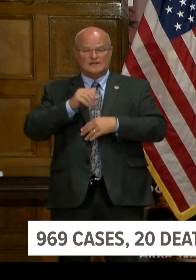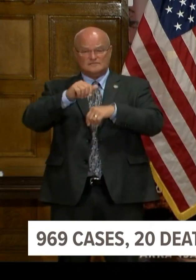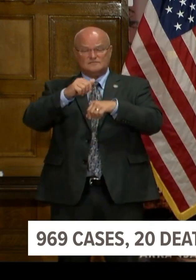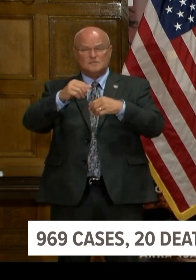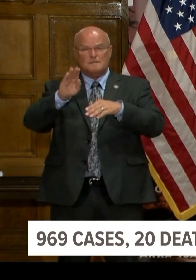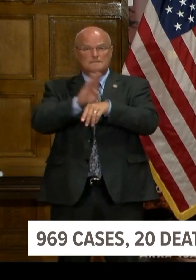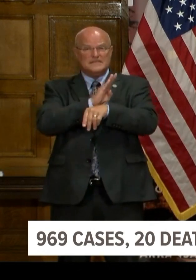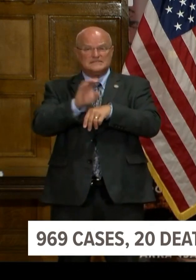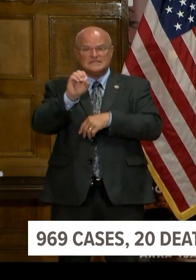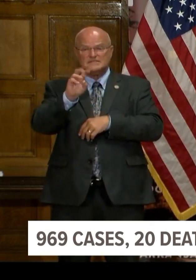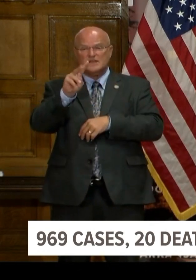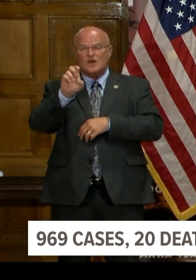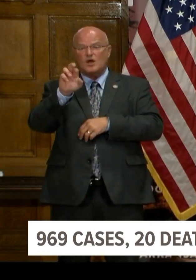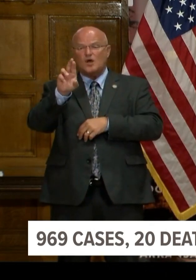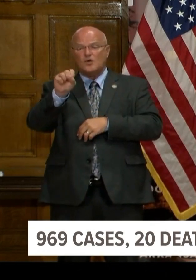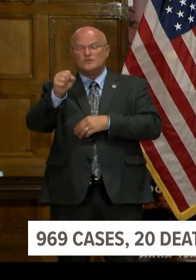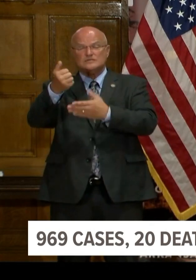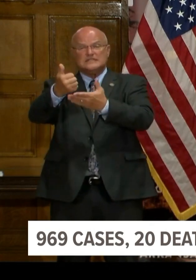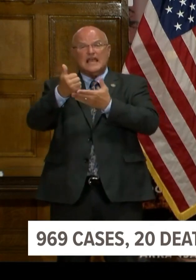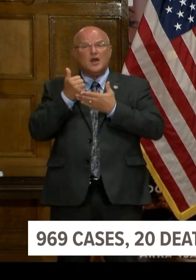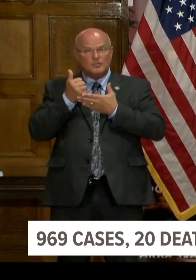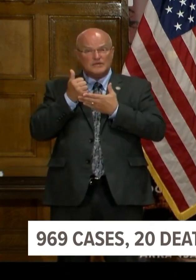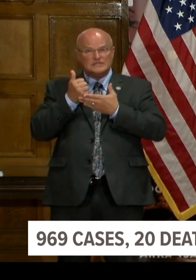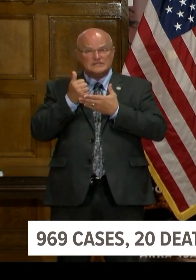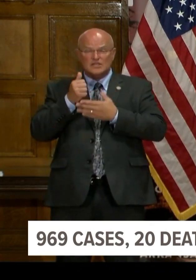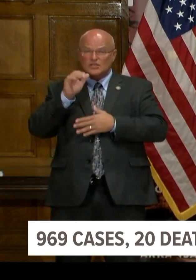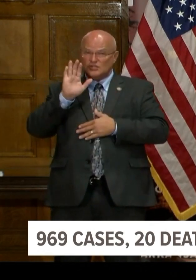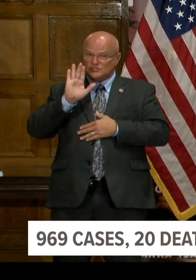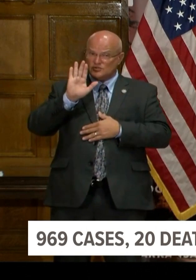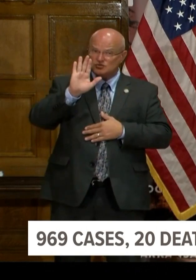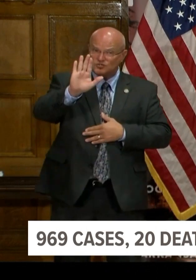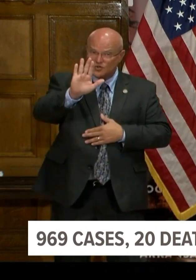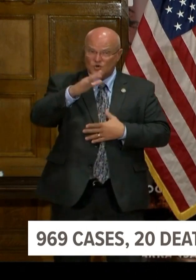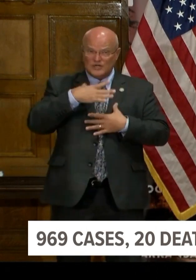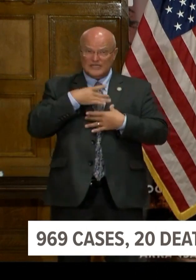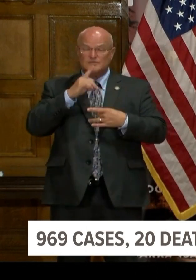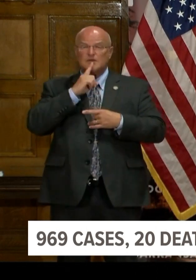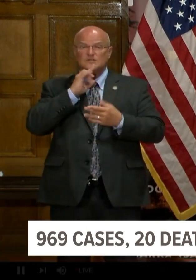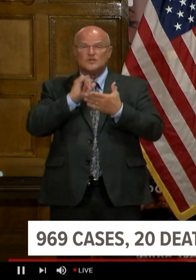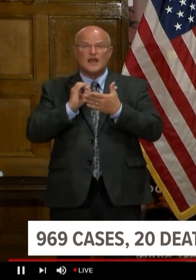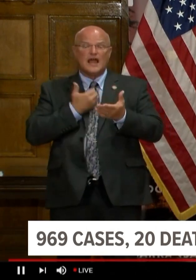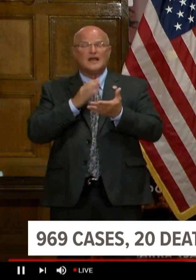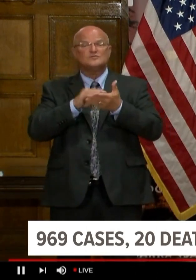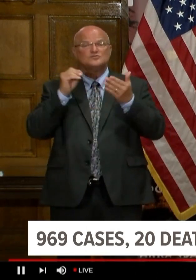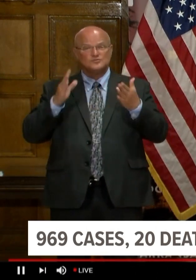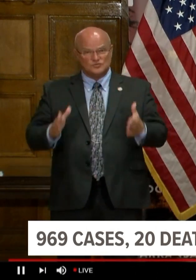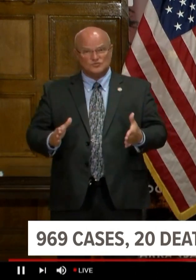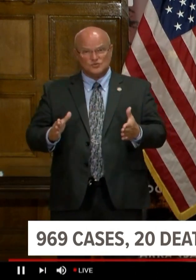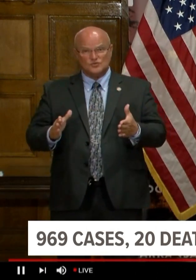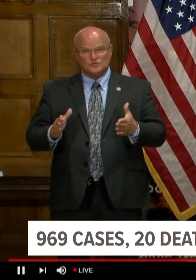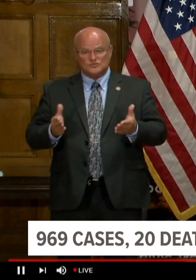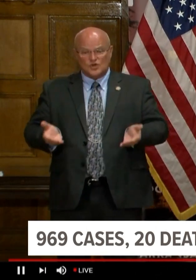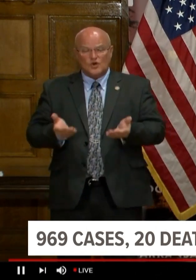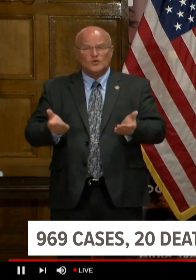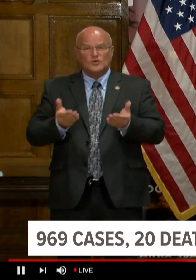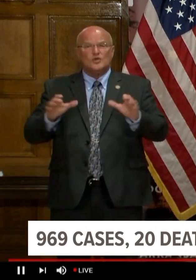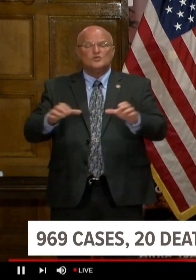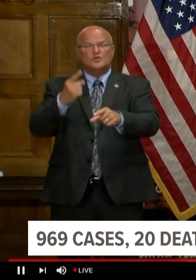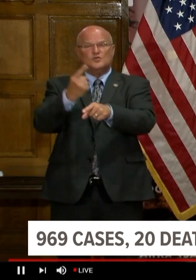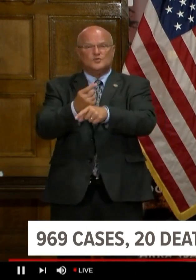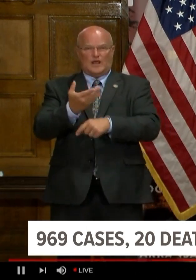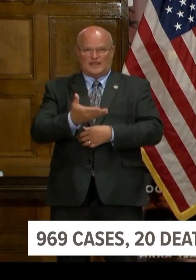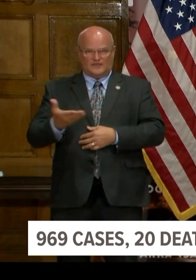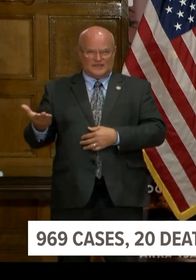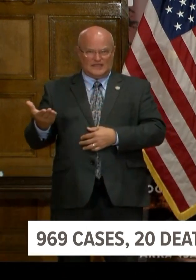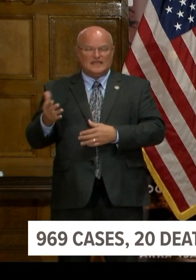establishment owners to help us. It's in your interest to make sure that our students are encouraged to do the right